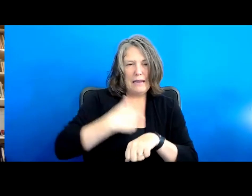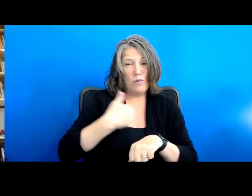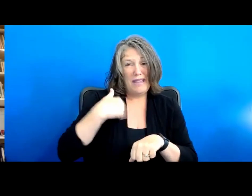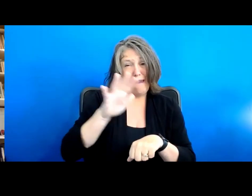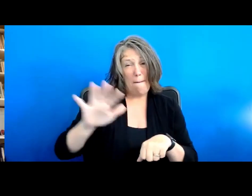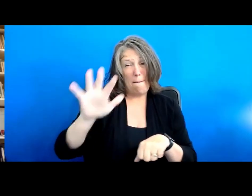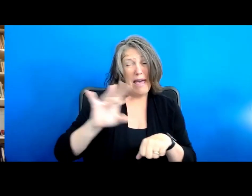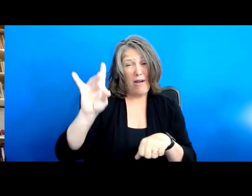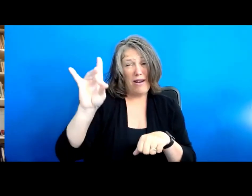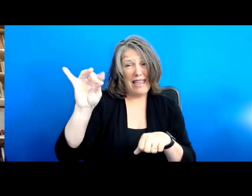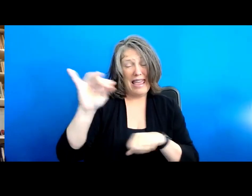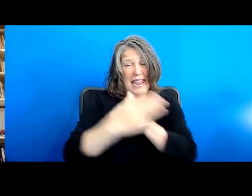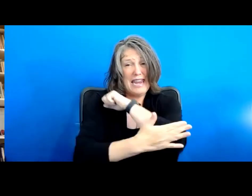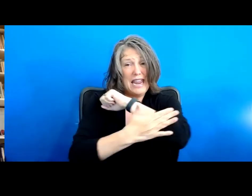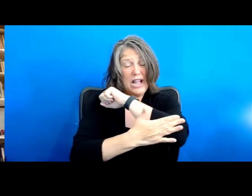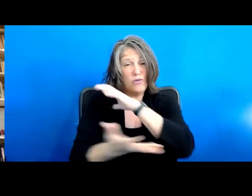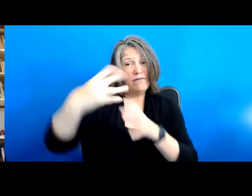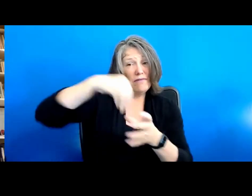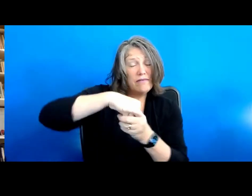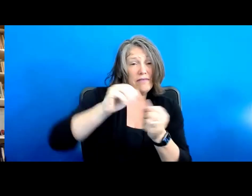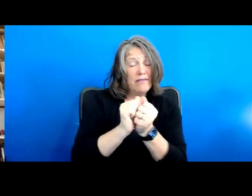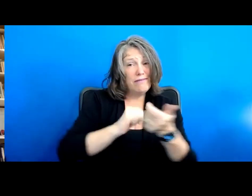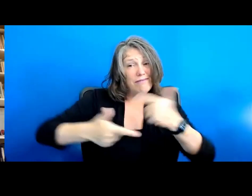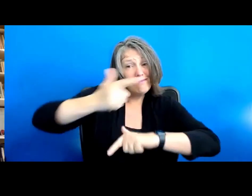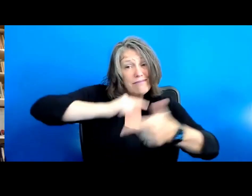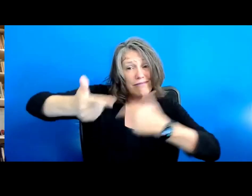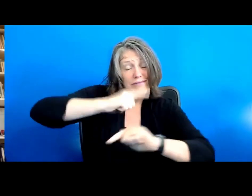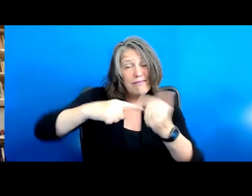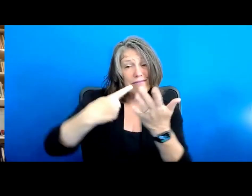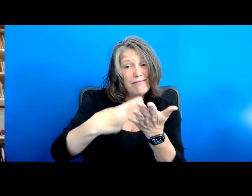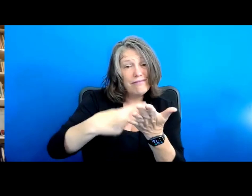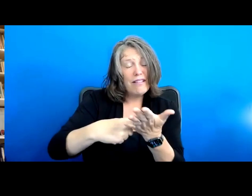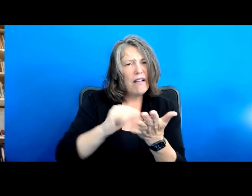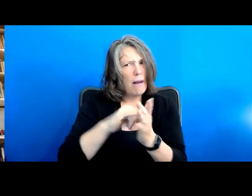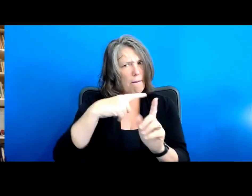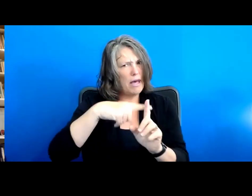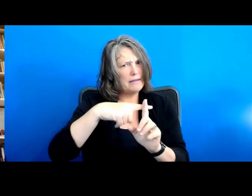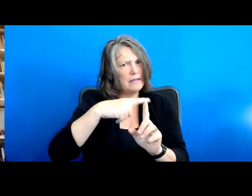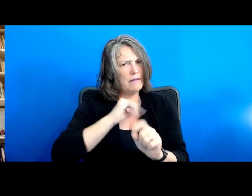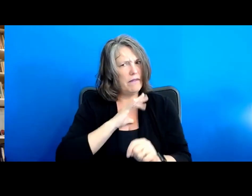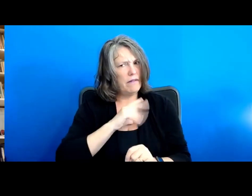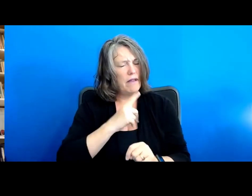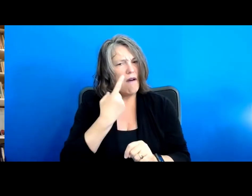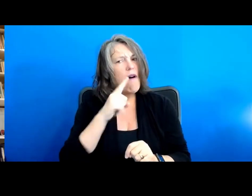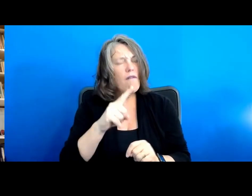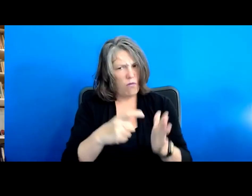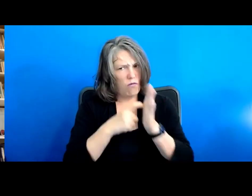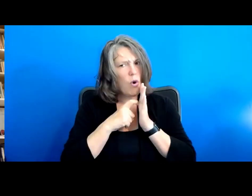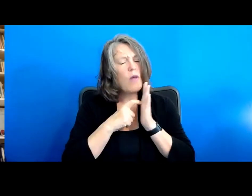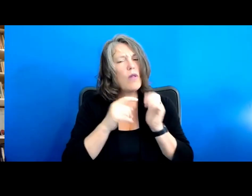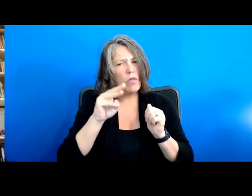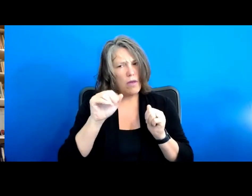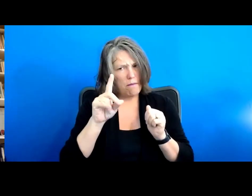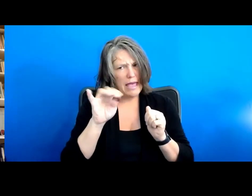states participate in the interactive dialogue, which is a very, very positive sign for the mandate and for the